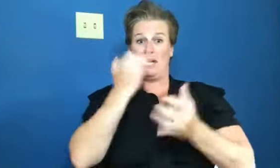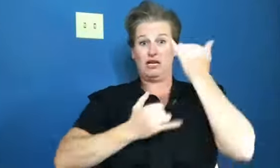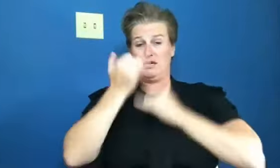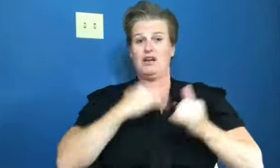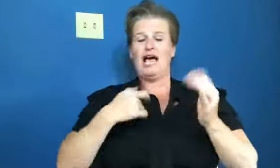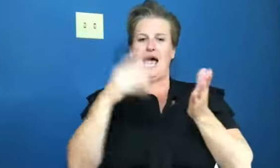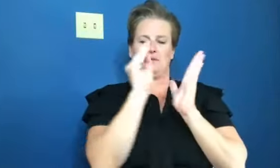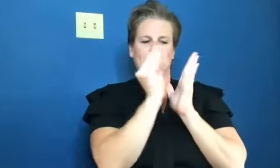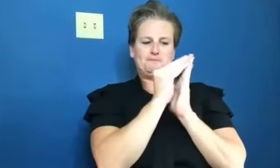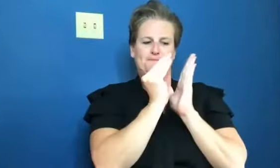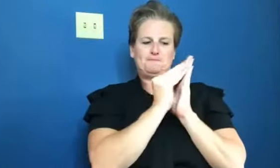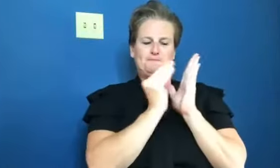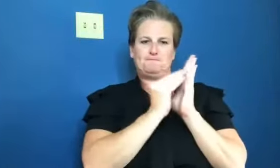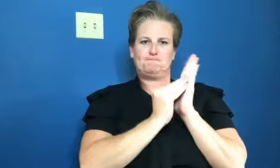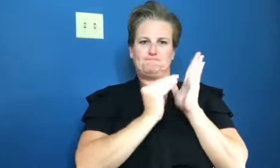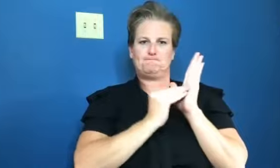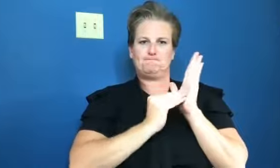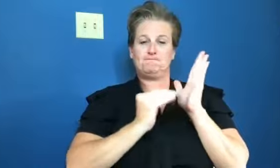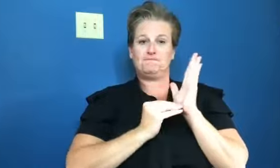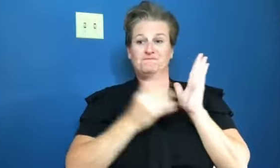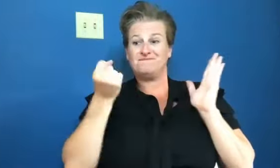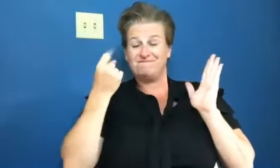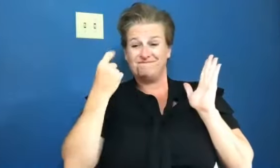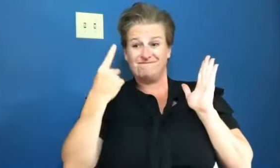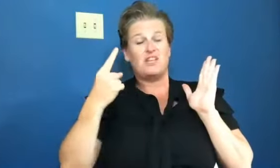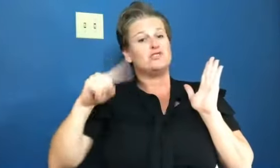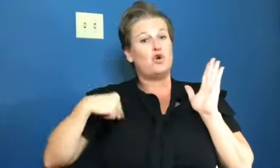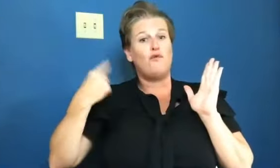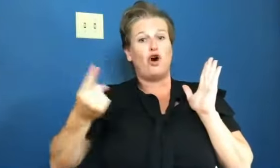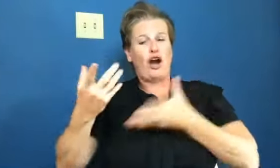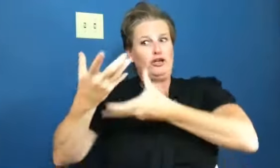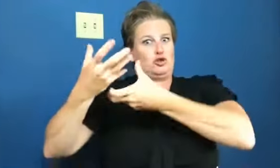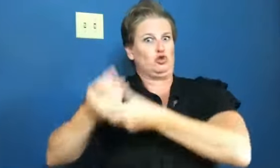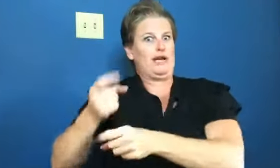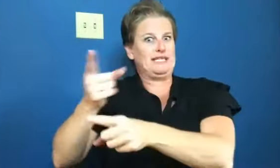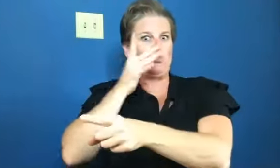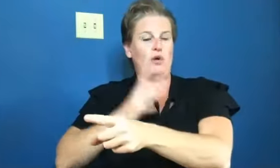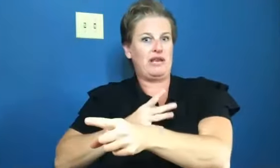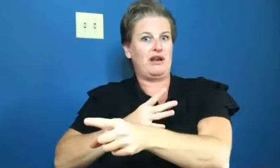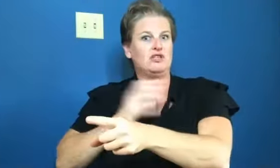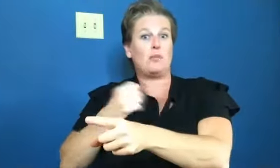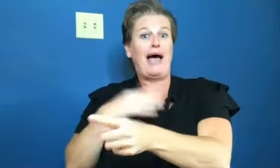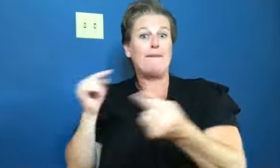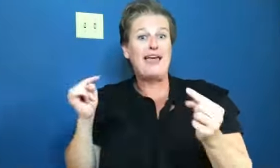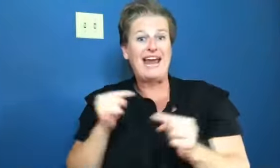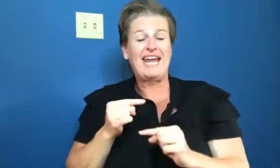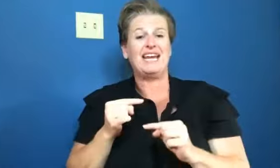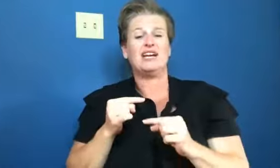trust with the first three steps with this woman, and I was finally ready because of the pain in my life. It was cutting me so deeply. I had run